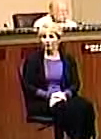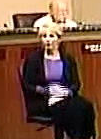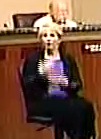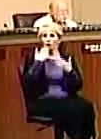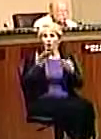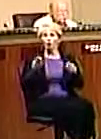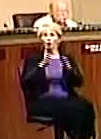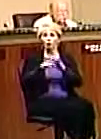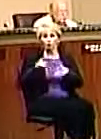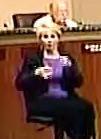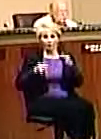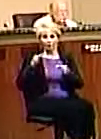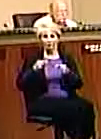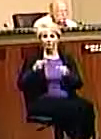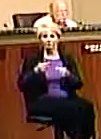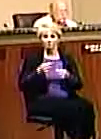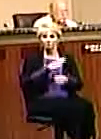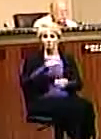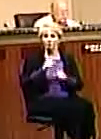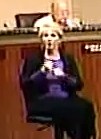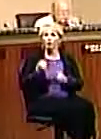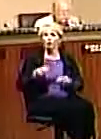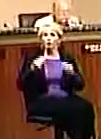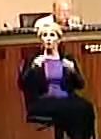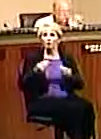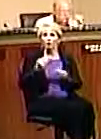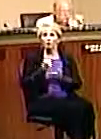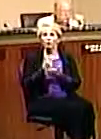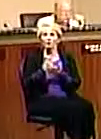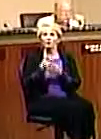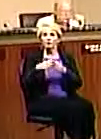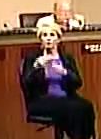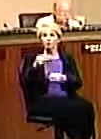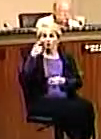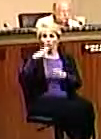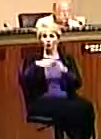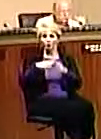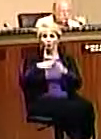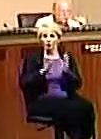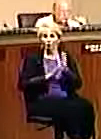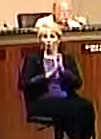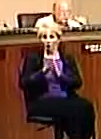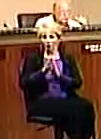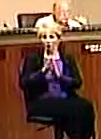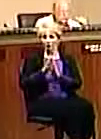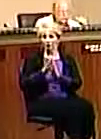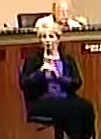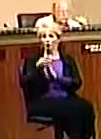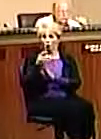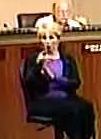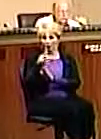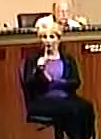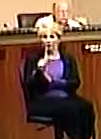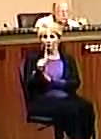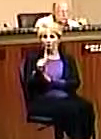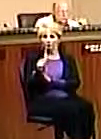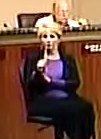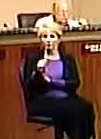Close the public hearing. Council. So a motion to approve the City of Morganton Community Development Block Grant,